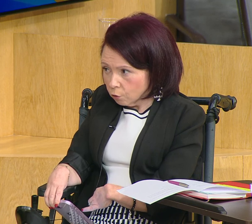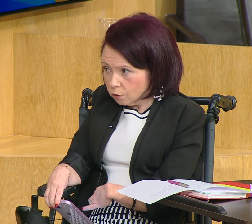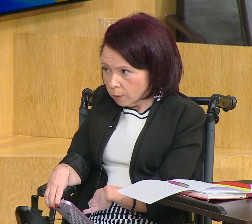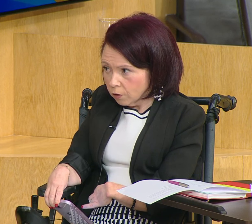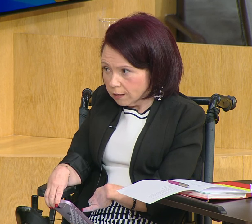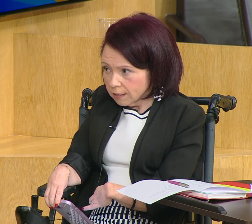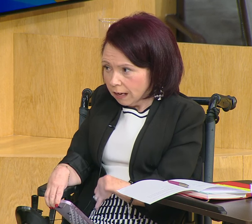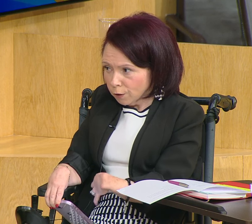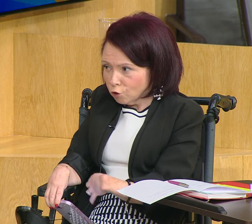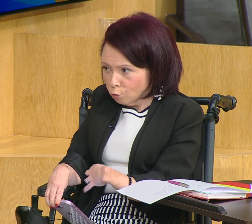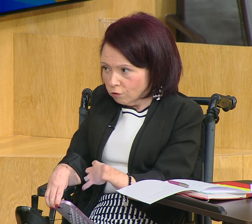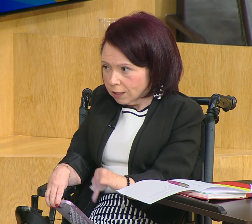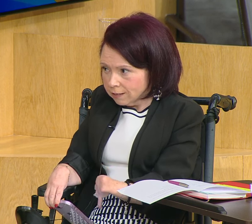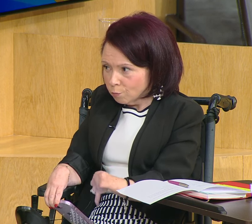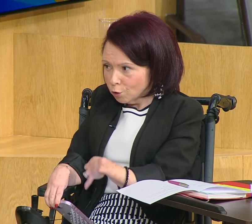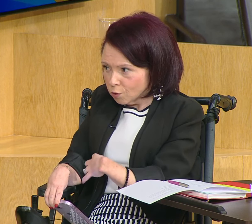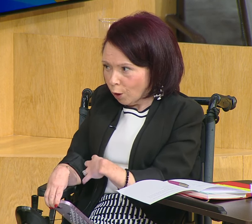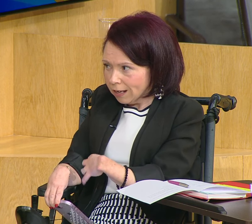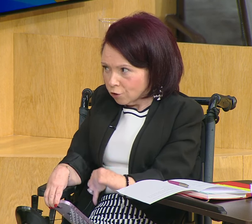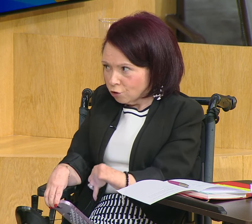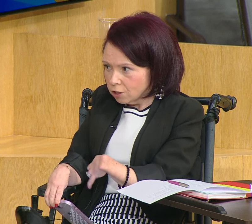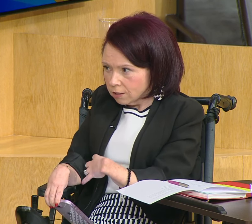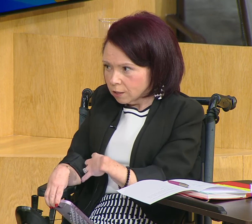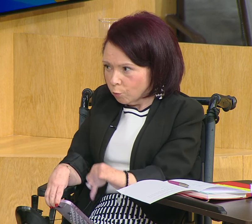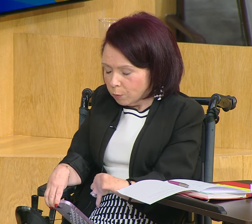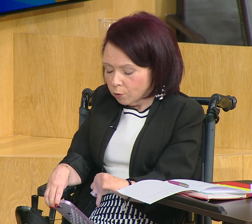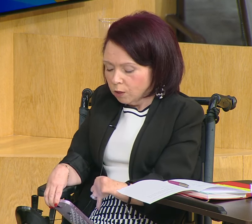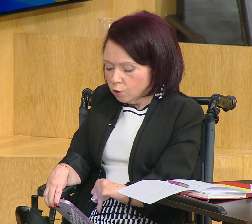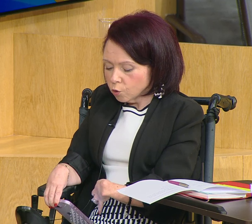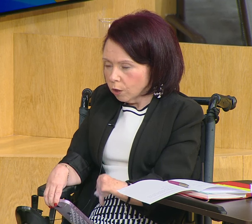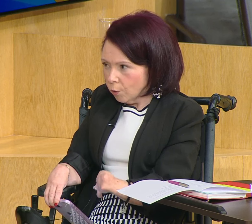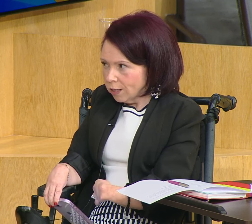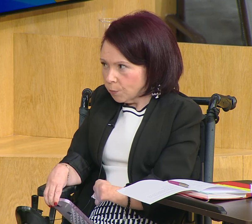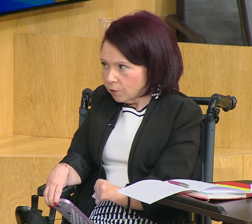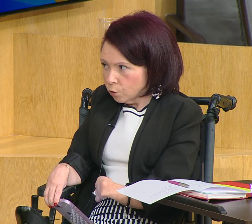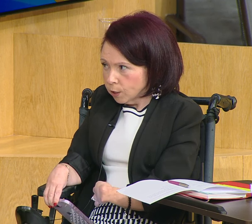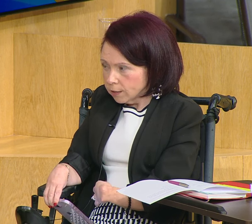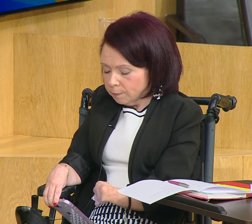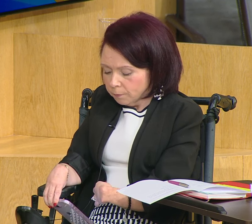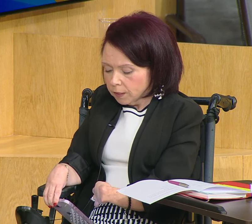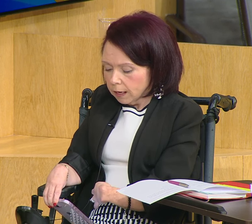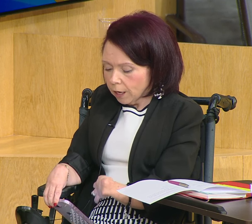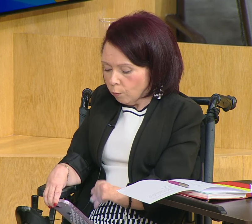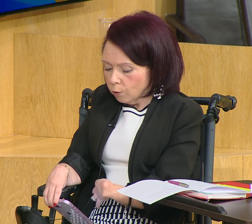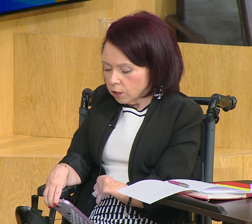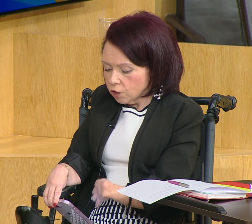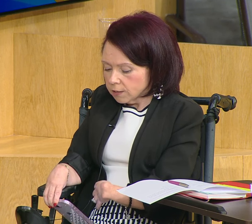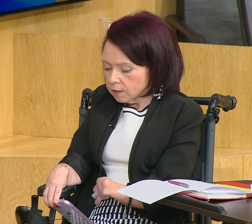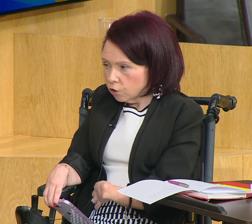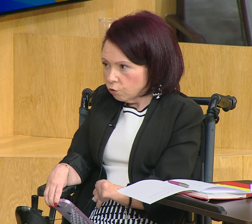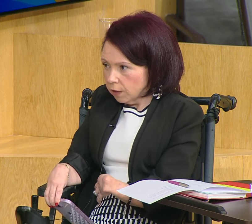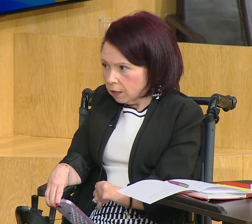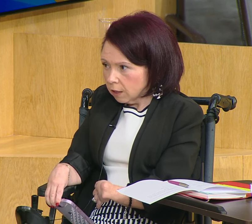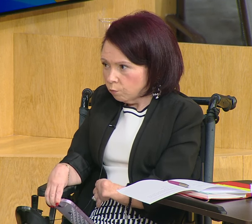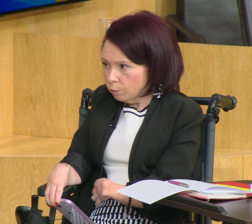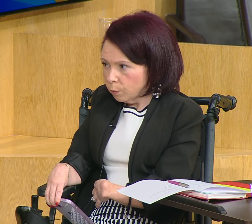Tressa talks about is. I think the two are related because it's about attitudes to disabled people. So how widespread is tokenism, and how are we going to address the